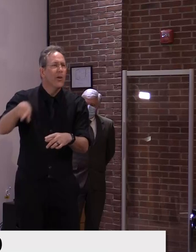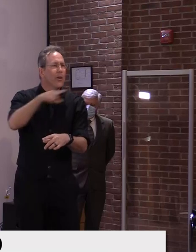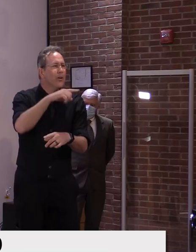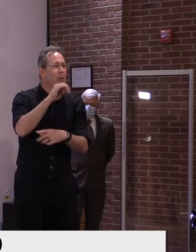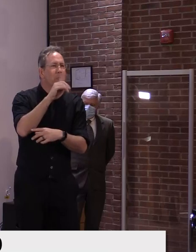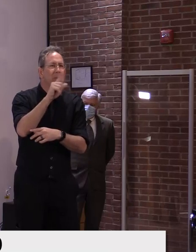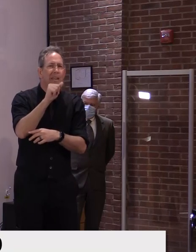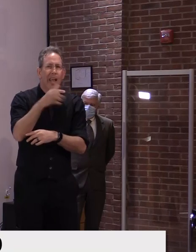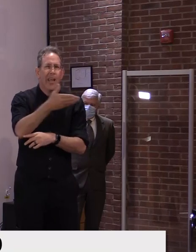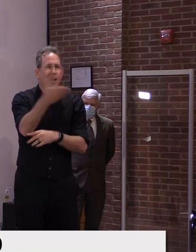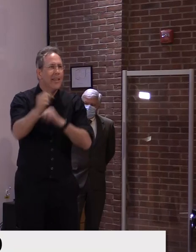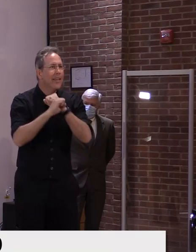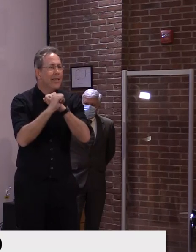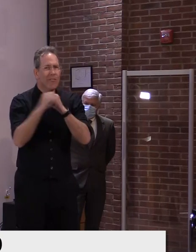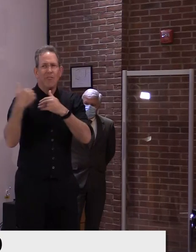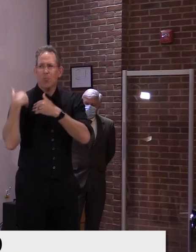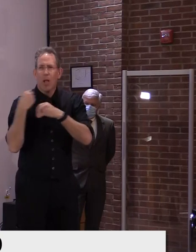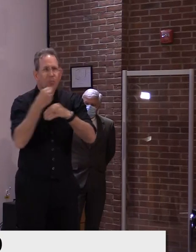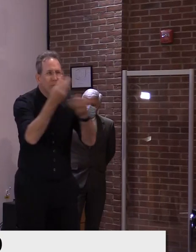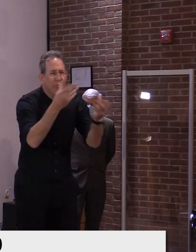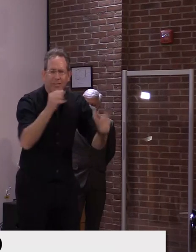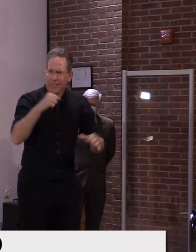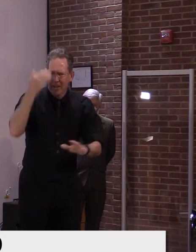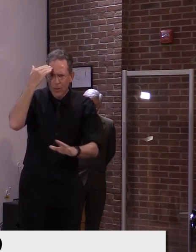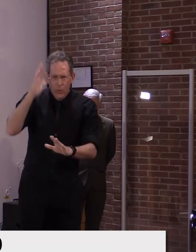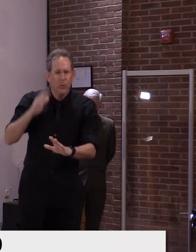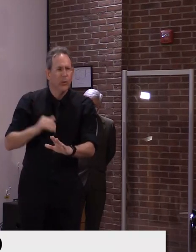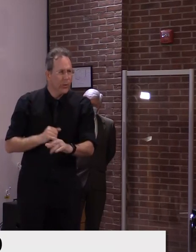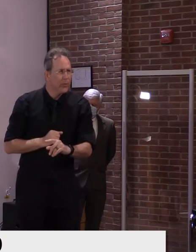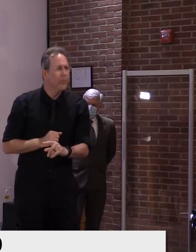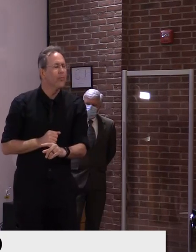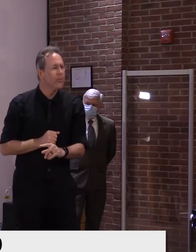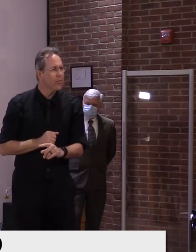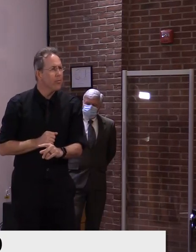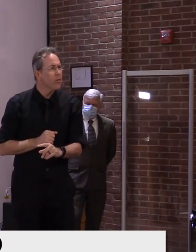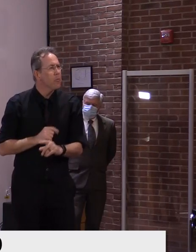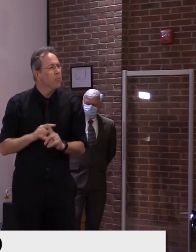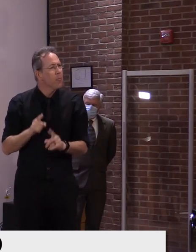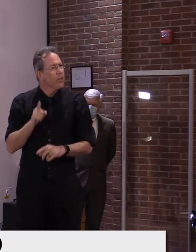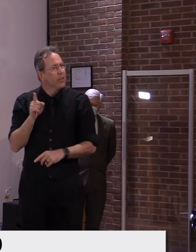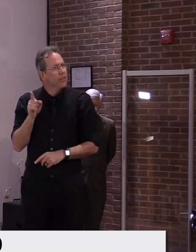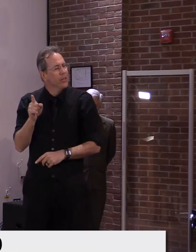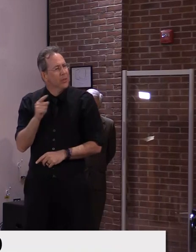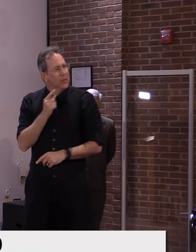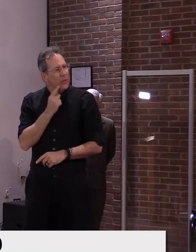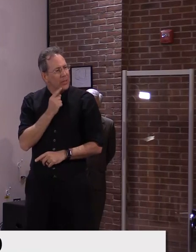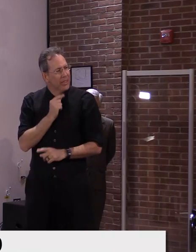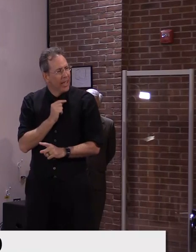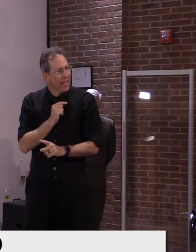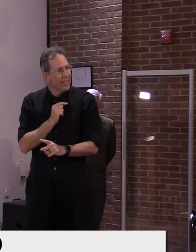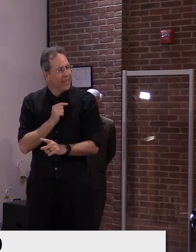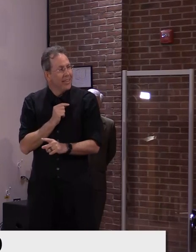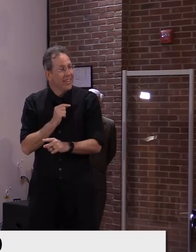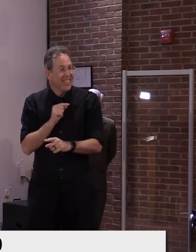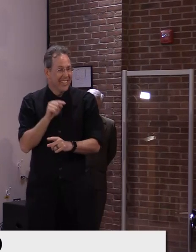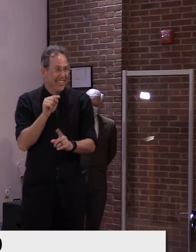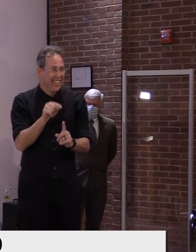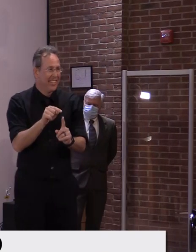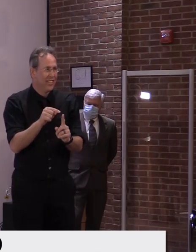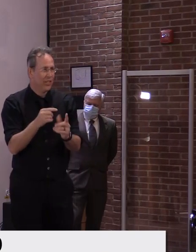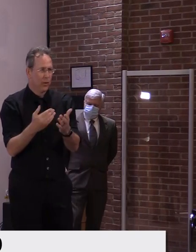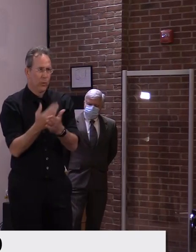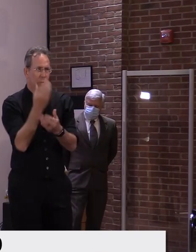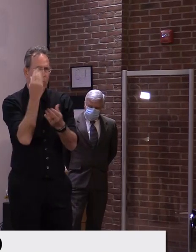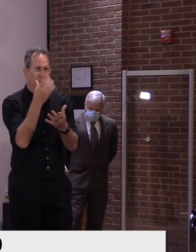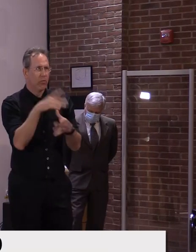but what I think I'm hearing you saying is with this information that came out today, there are not any precautions